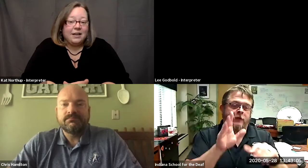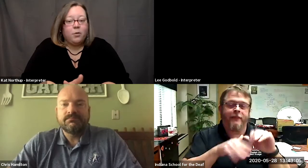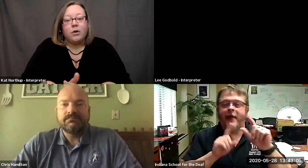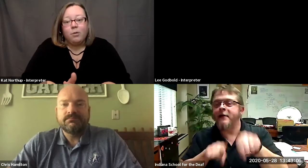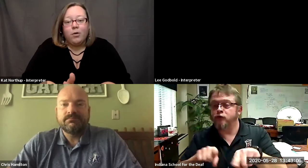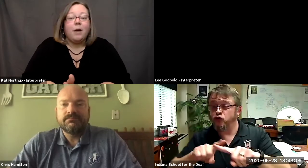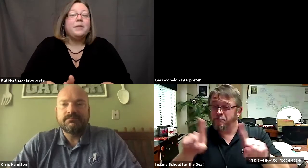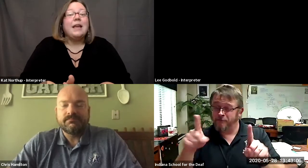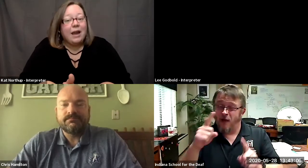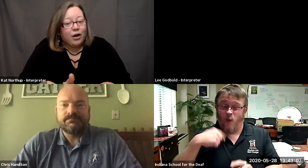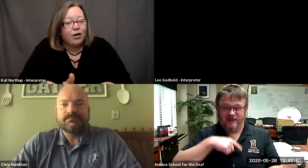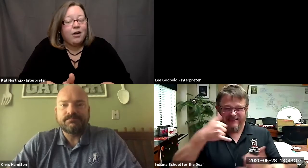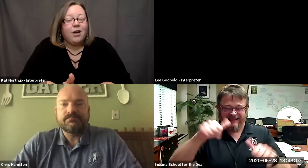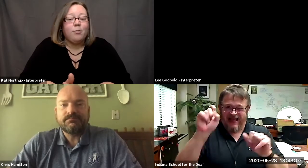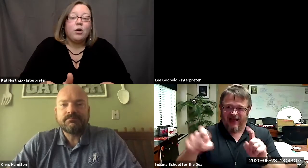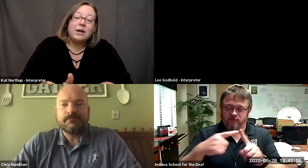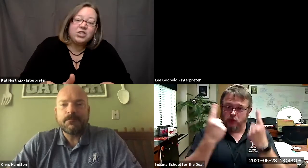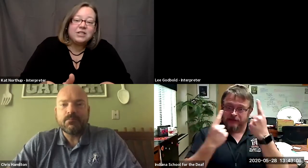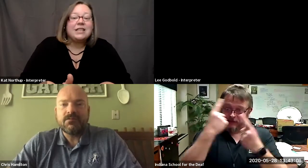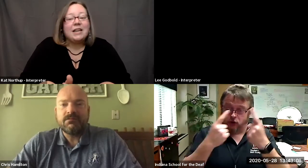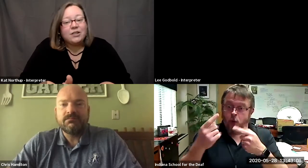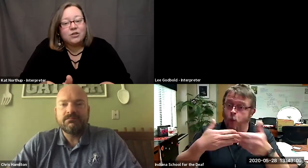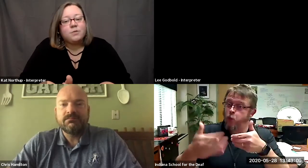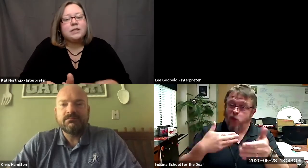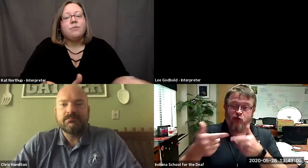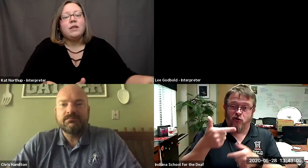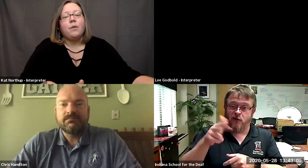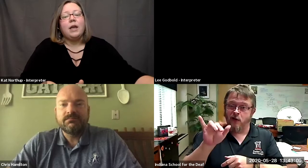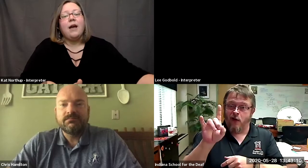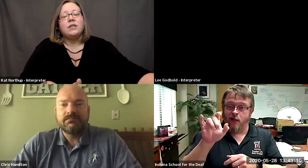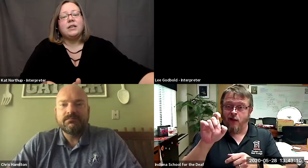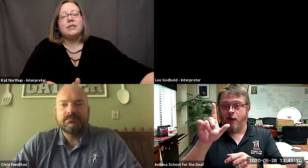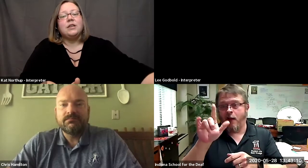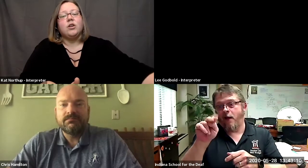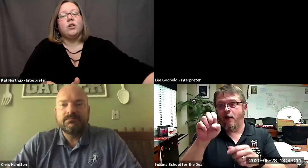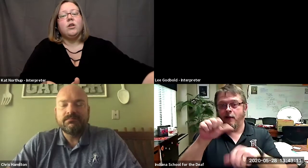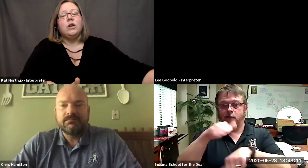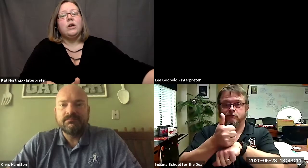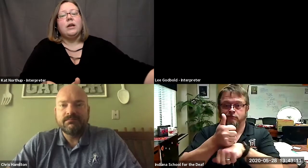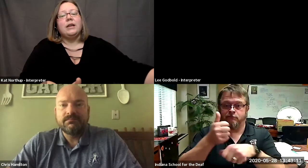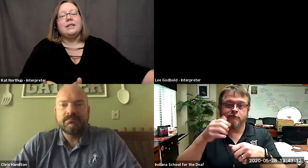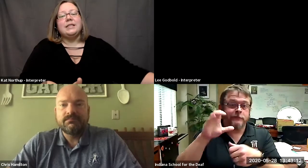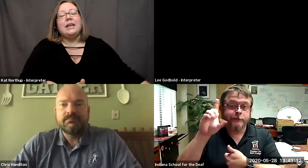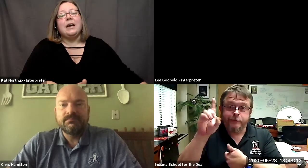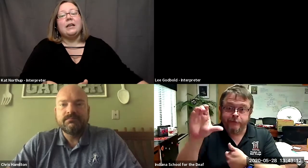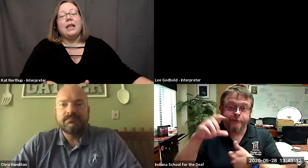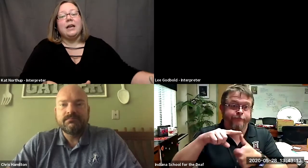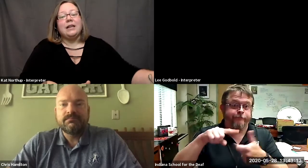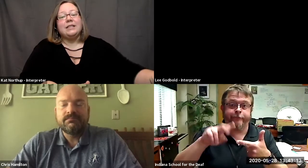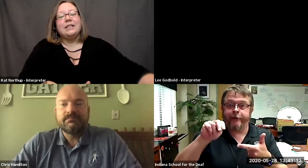quote unquote, up in the air, more questions than answers, but something that we have to consider is any guidelines that